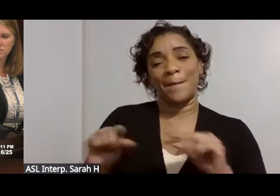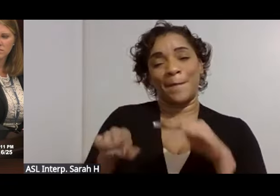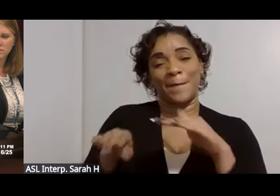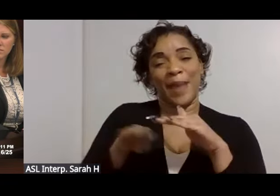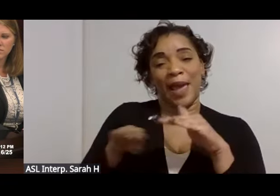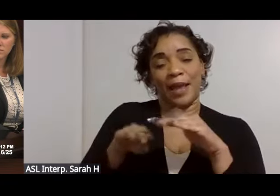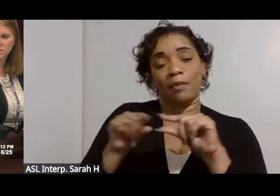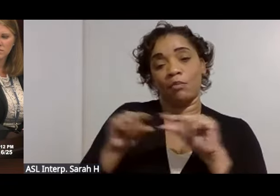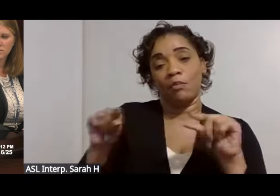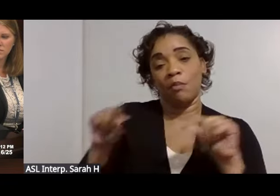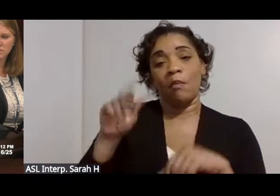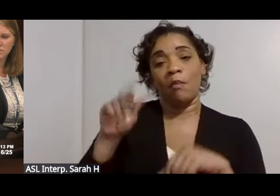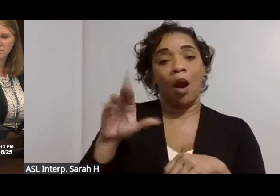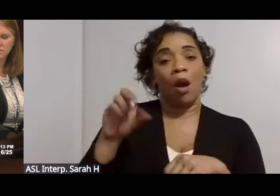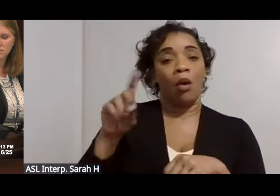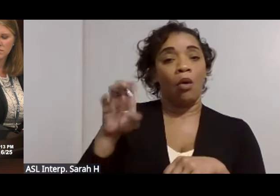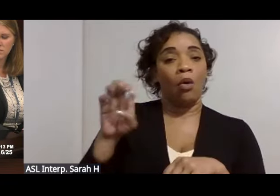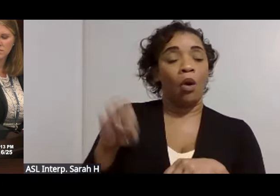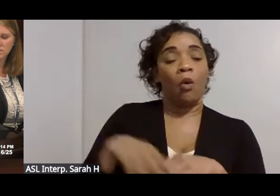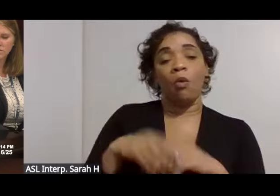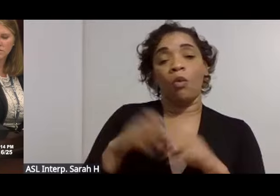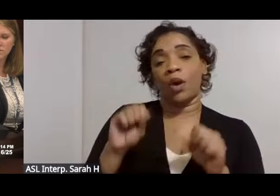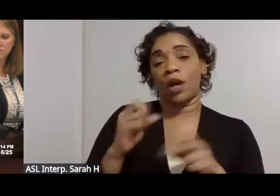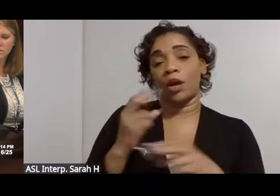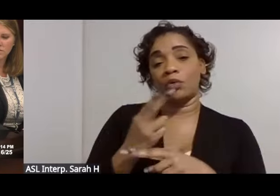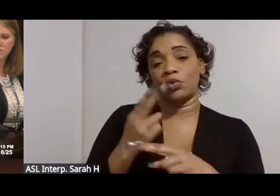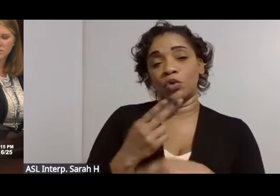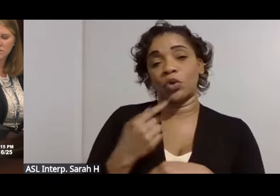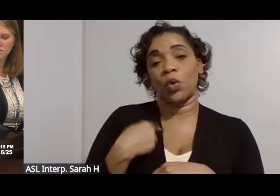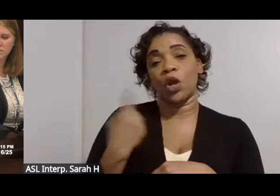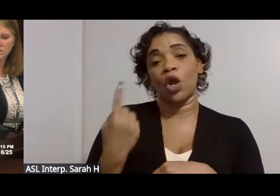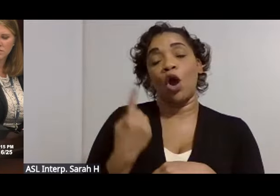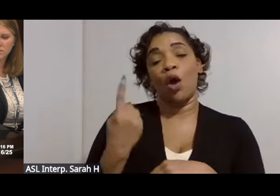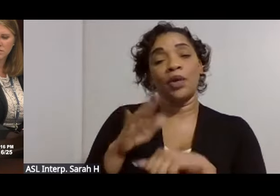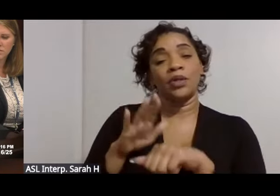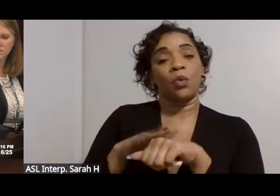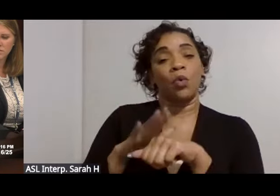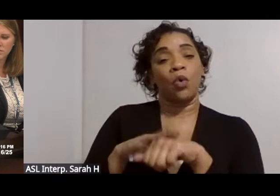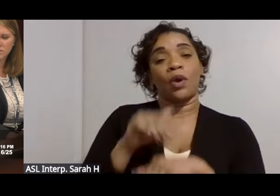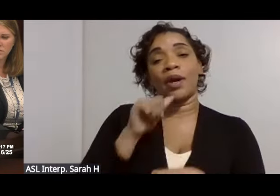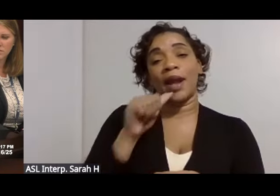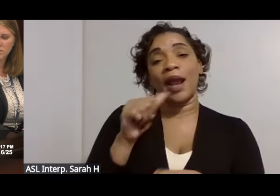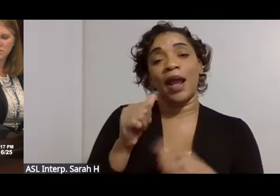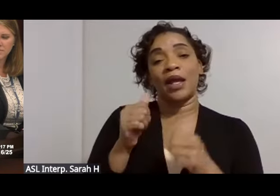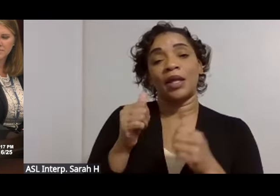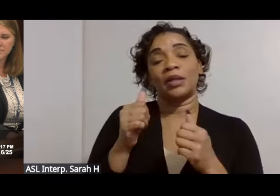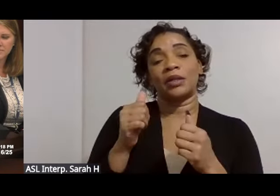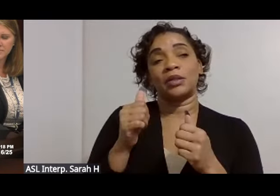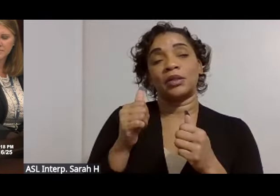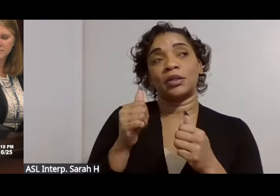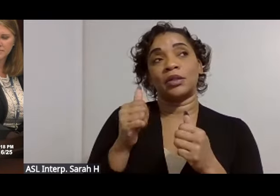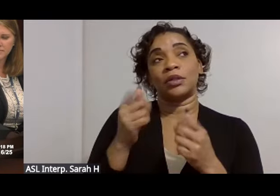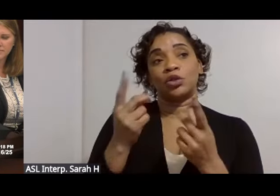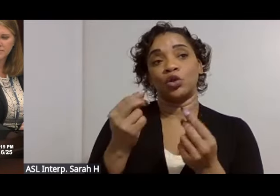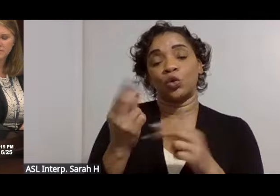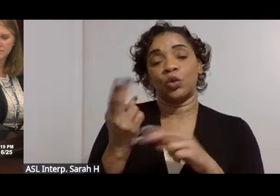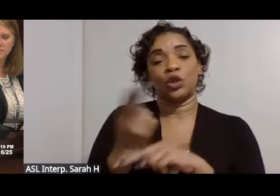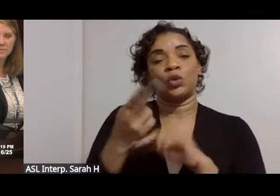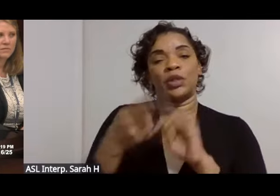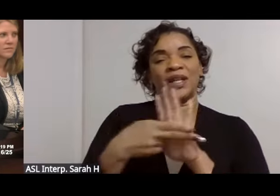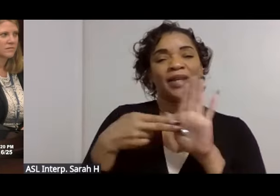seen. The thing that we always caution against is to use a sticker of some sort, because if you put a sticker